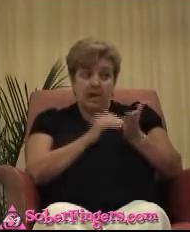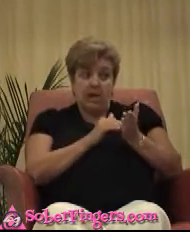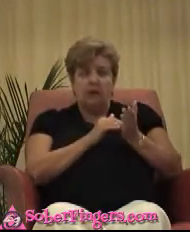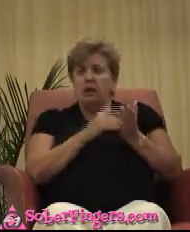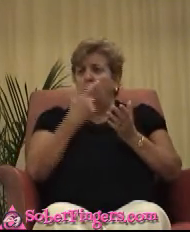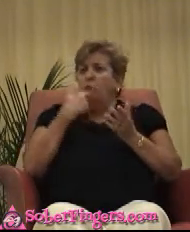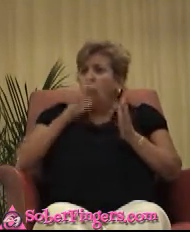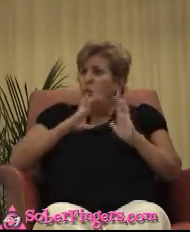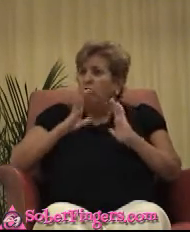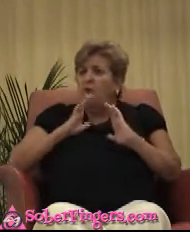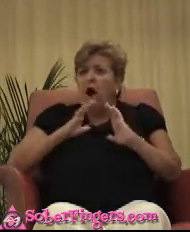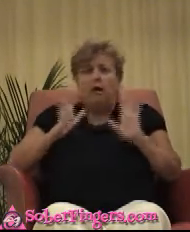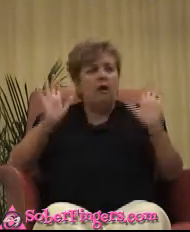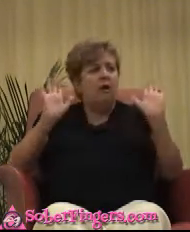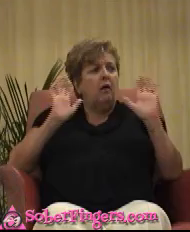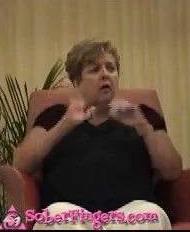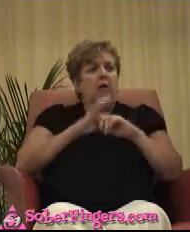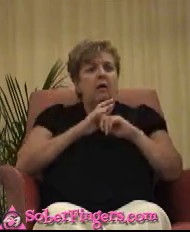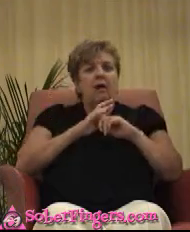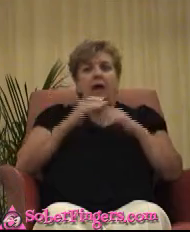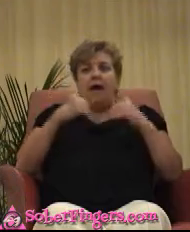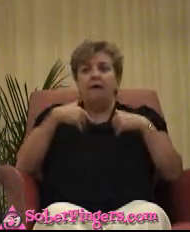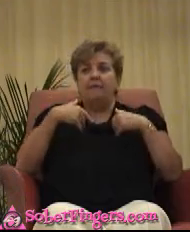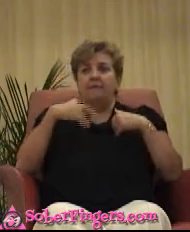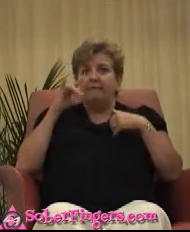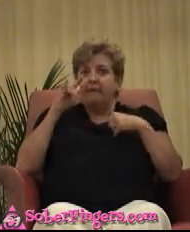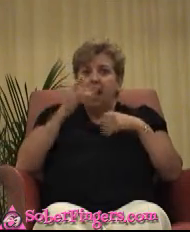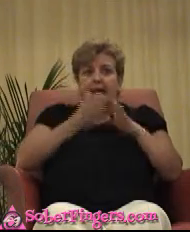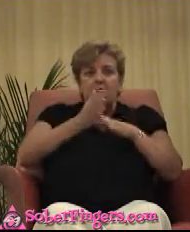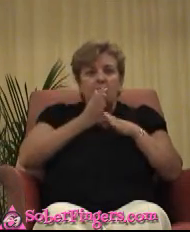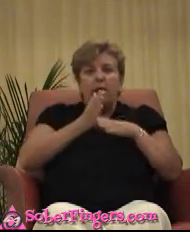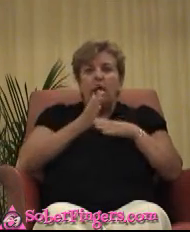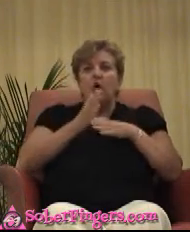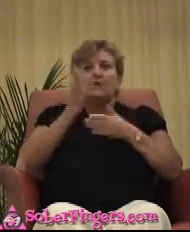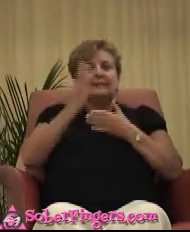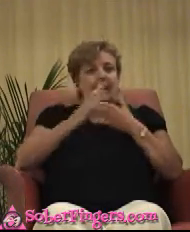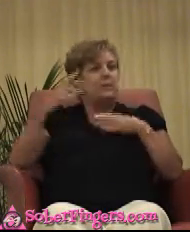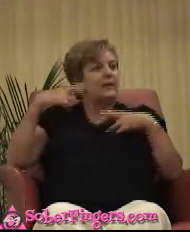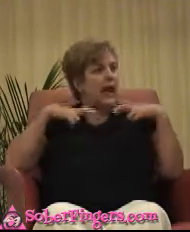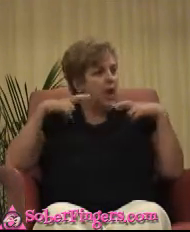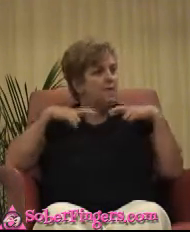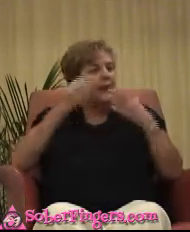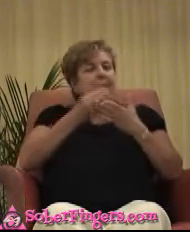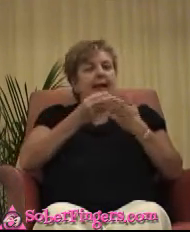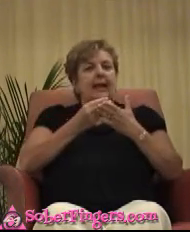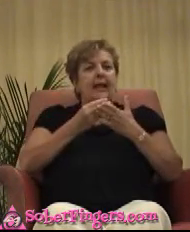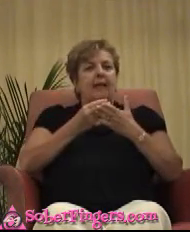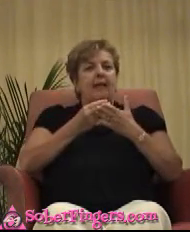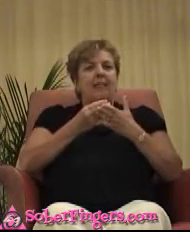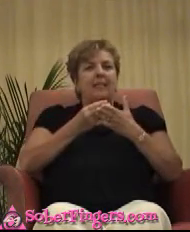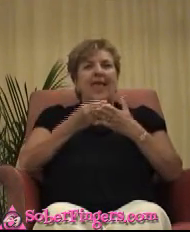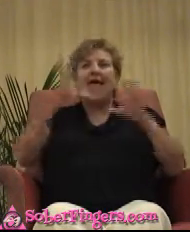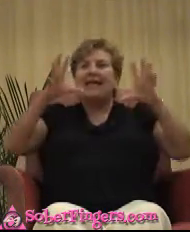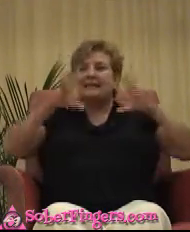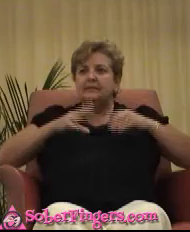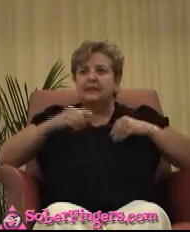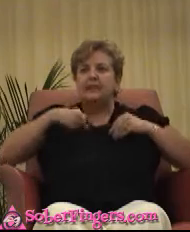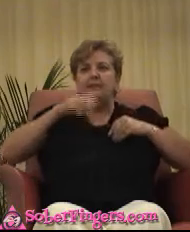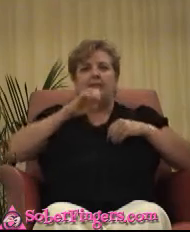my flying career, some retirement. I couldn't believe it. I was overwhelmingly welcome back. There's always going to be a small segment that